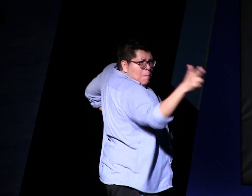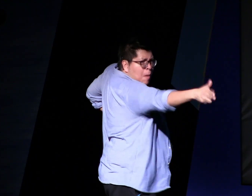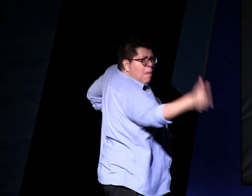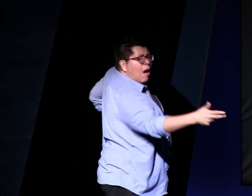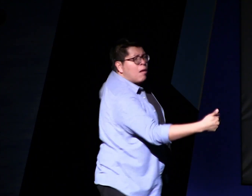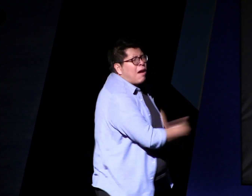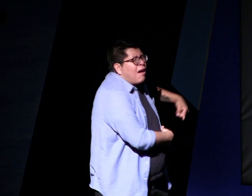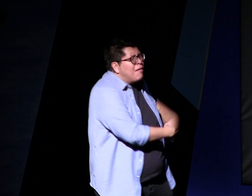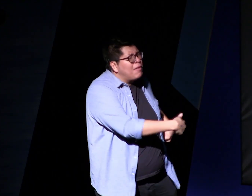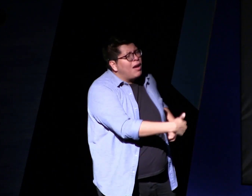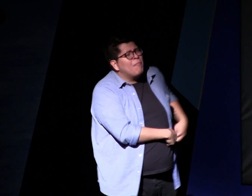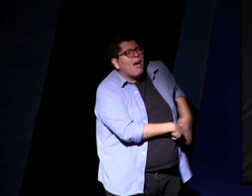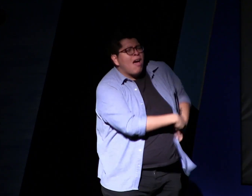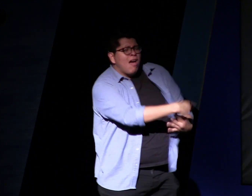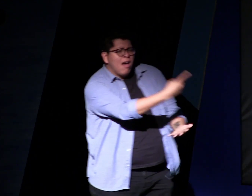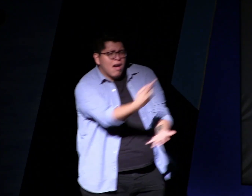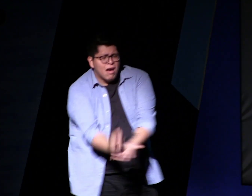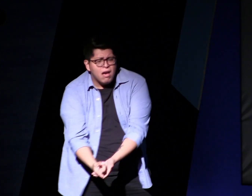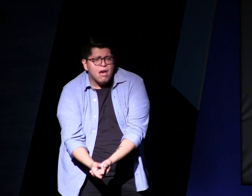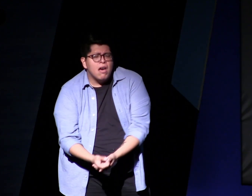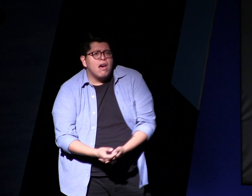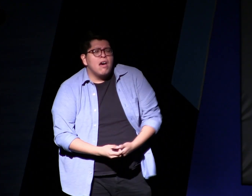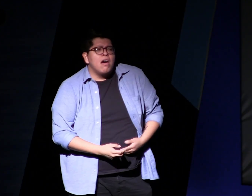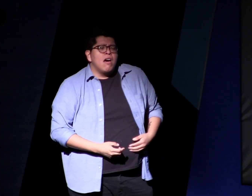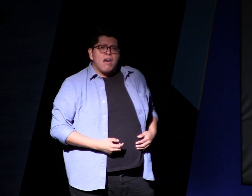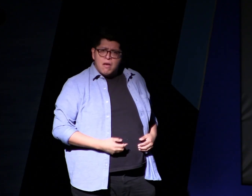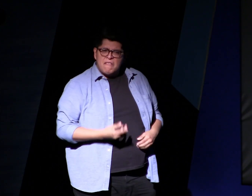Ian Burke disregarded this and shot John 4 times.